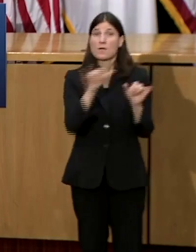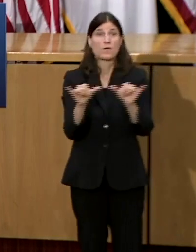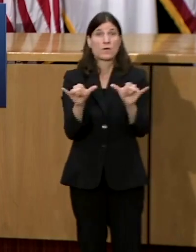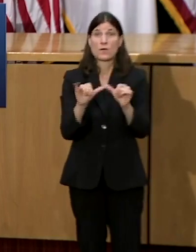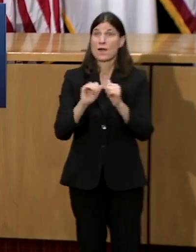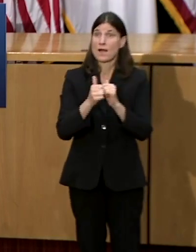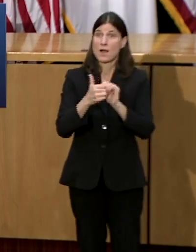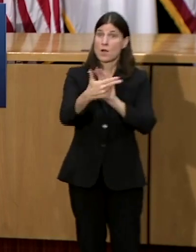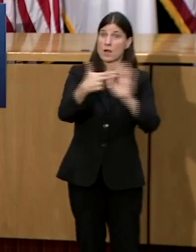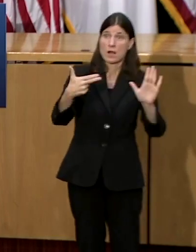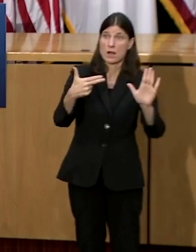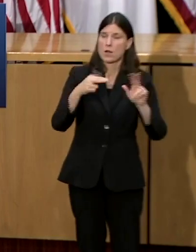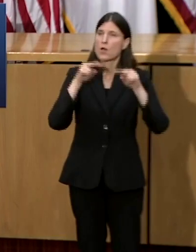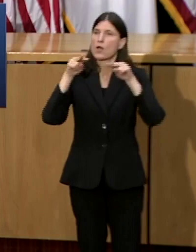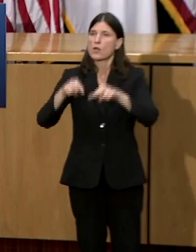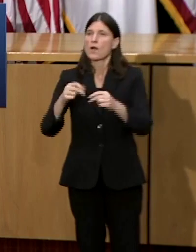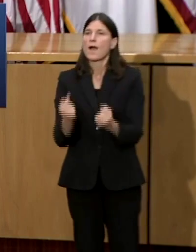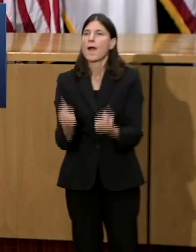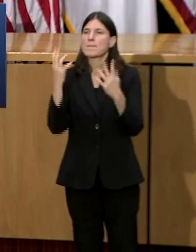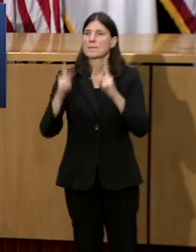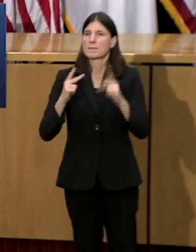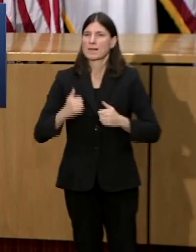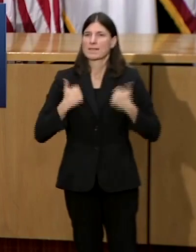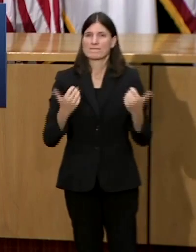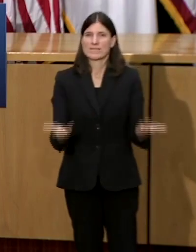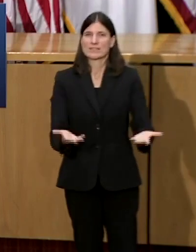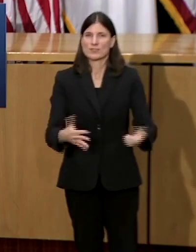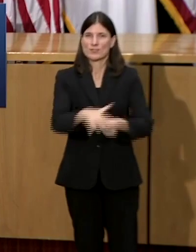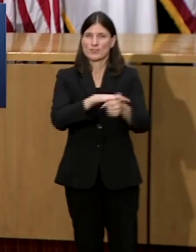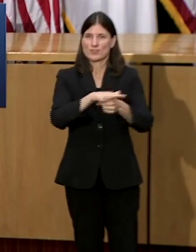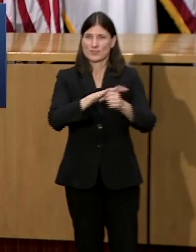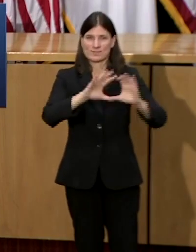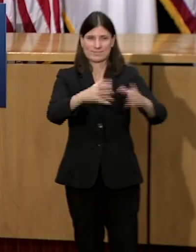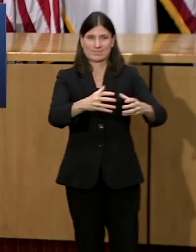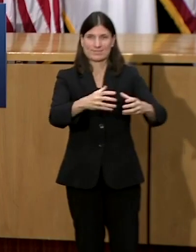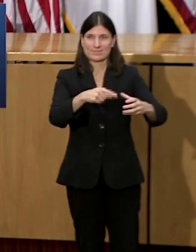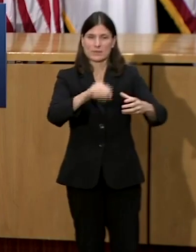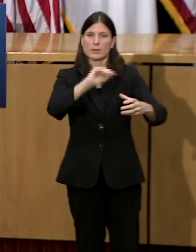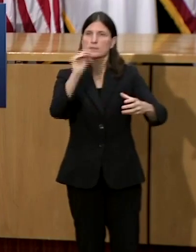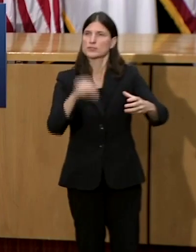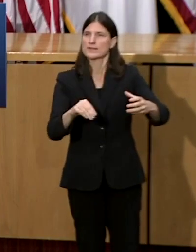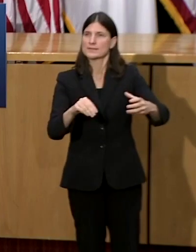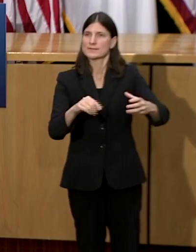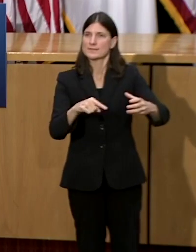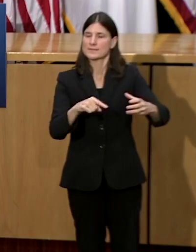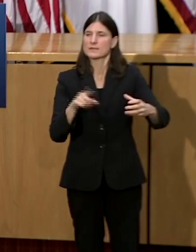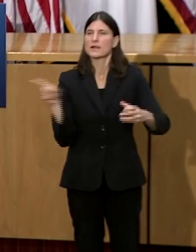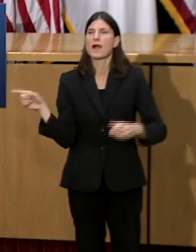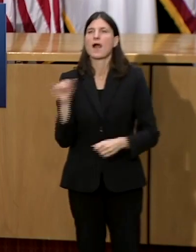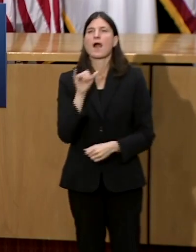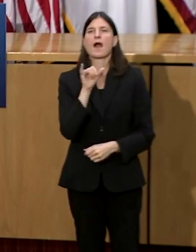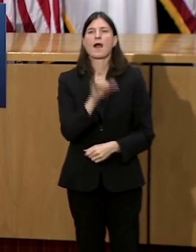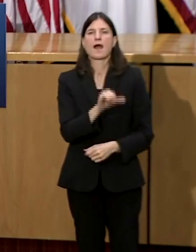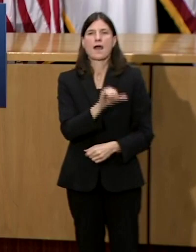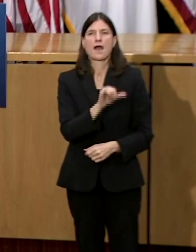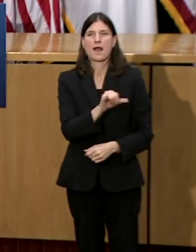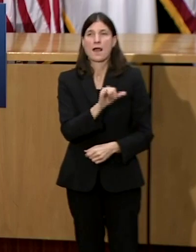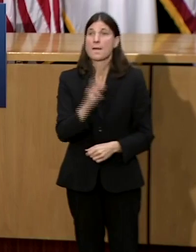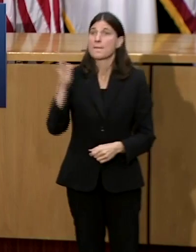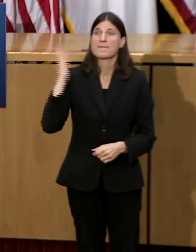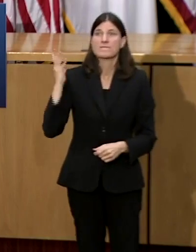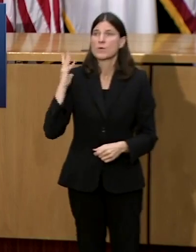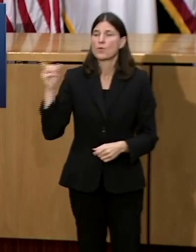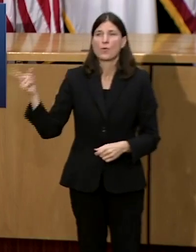in the academic and national data sets. Today, we are updating our municipal level metrics. The new metric